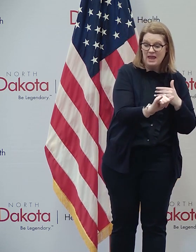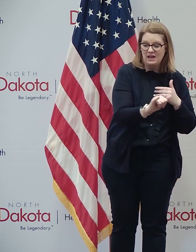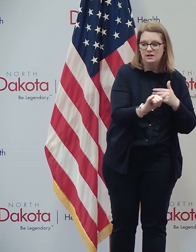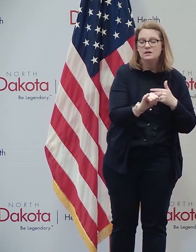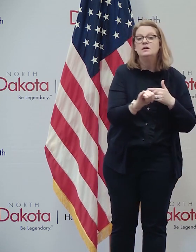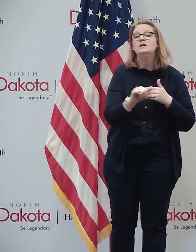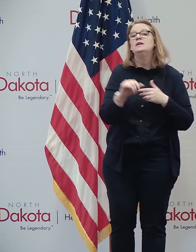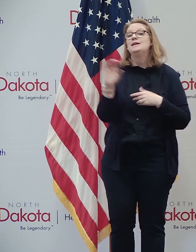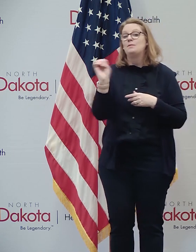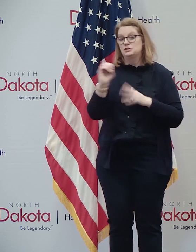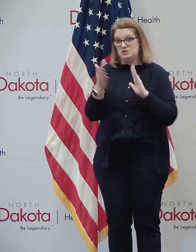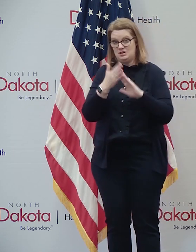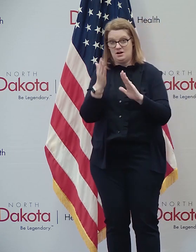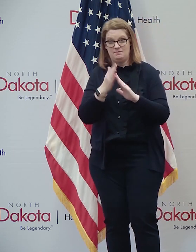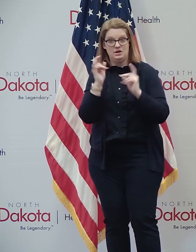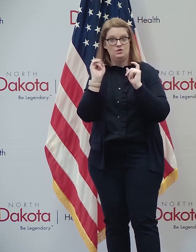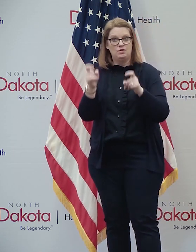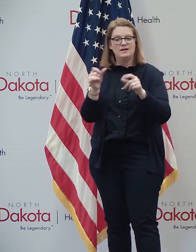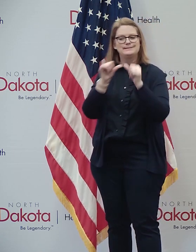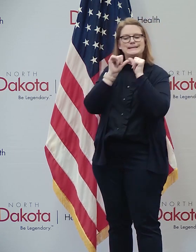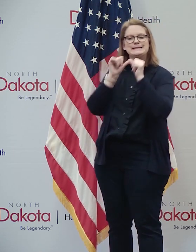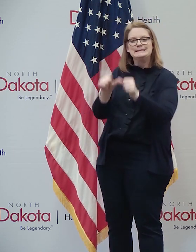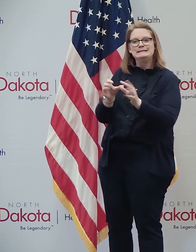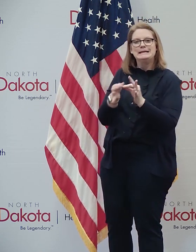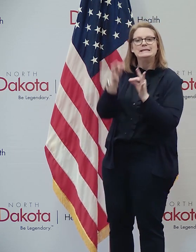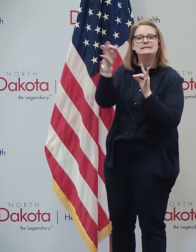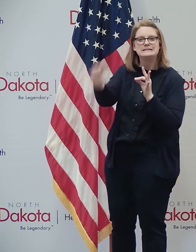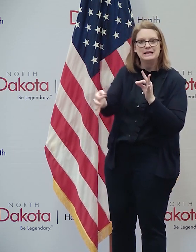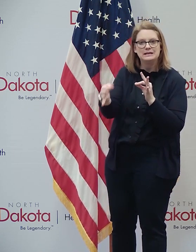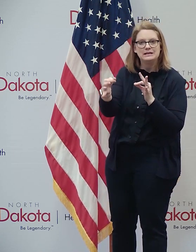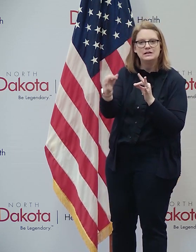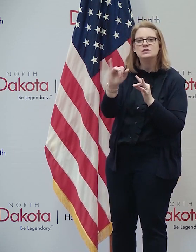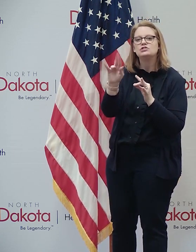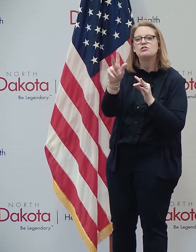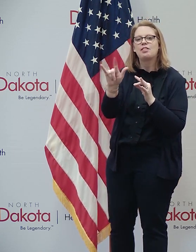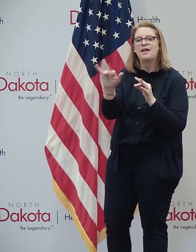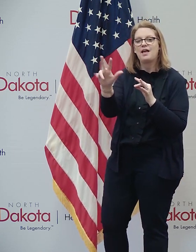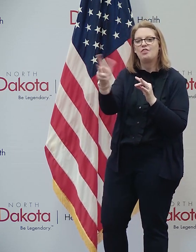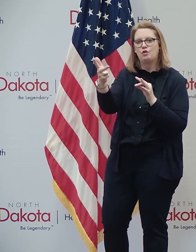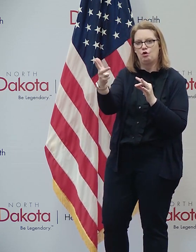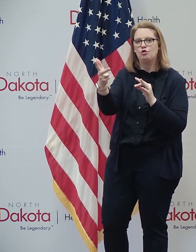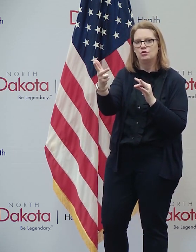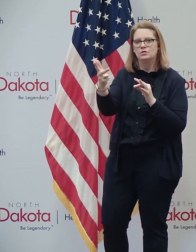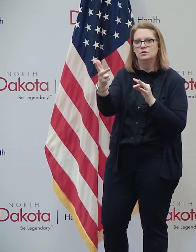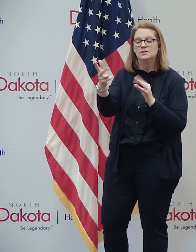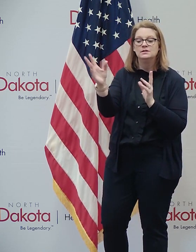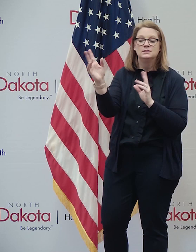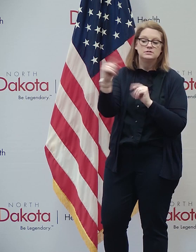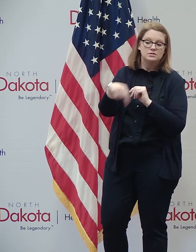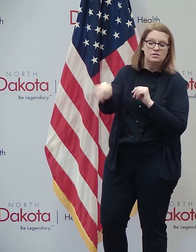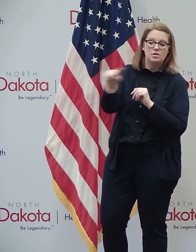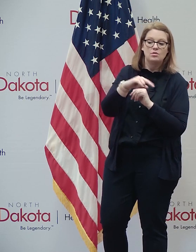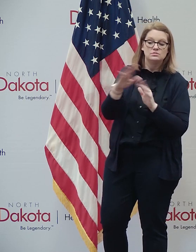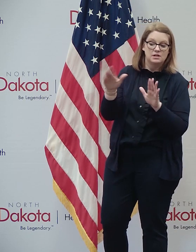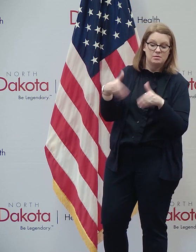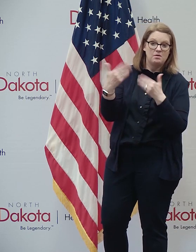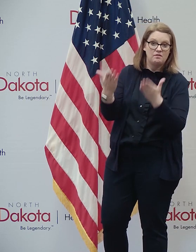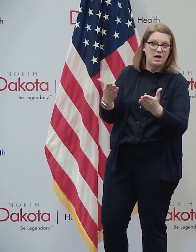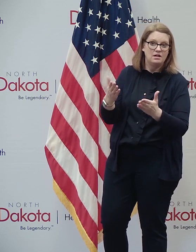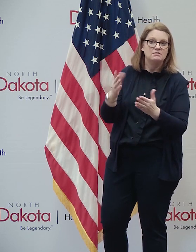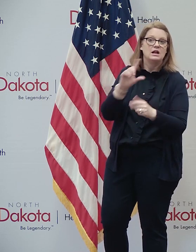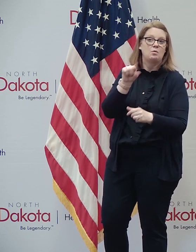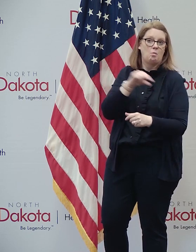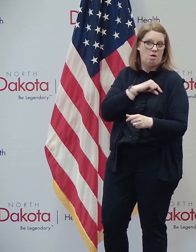Child Care Emergency Operating Grant Program is being extended through July 3rd to qualifying participating providers who